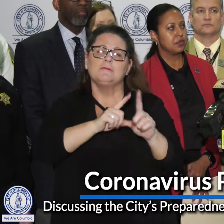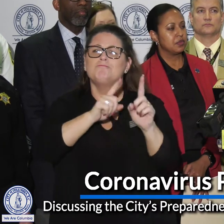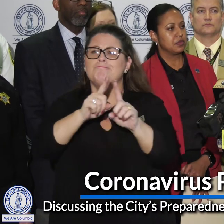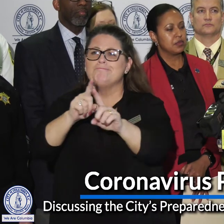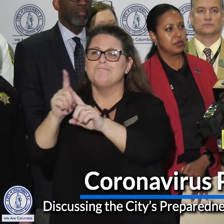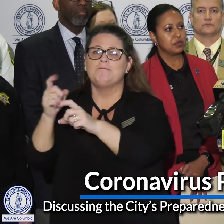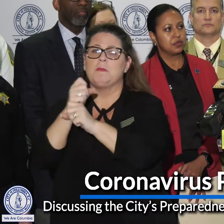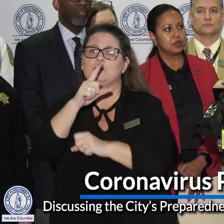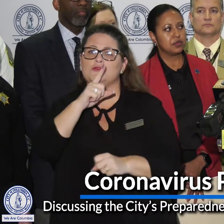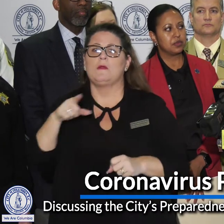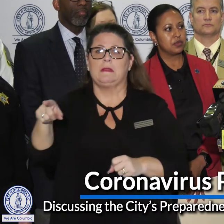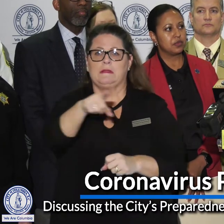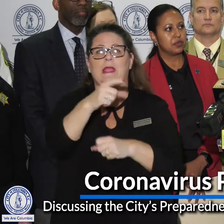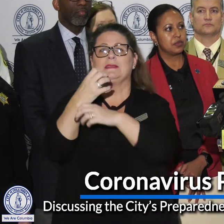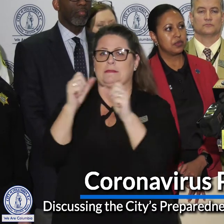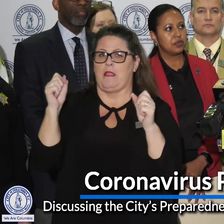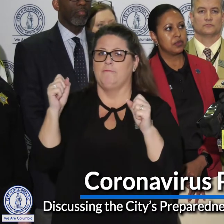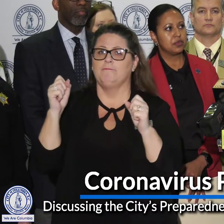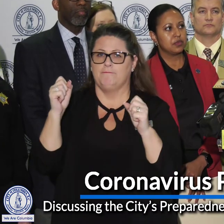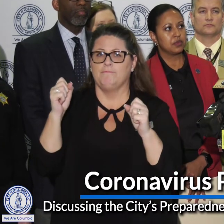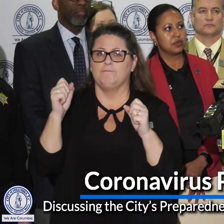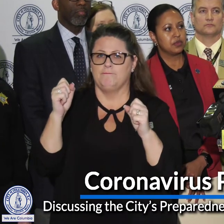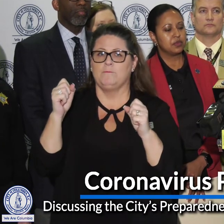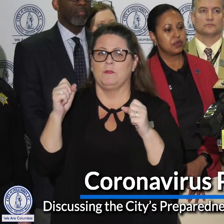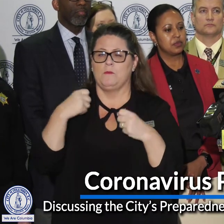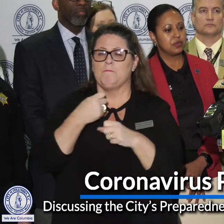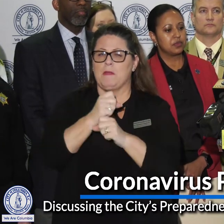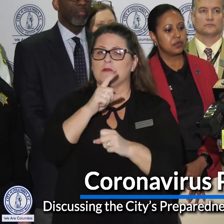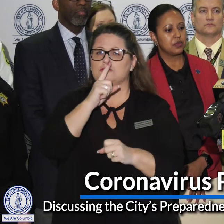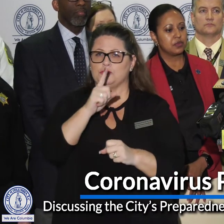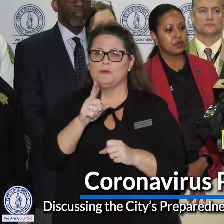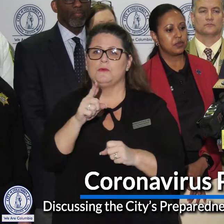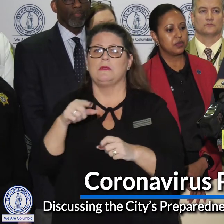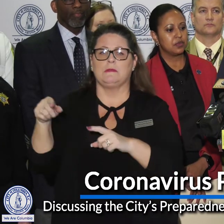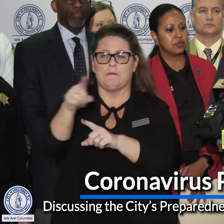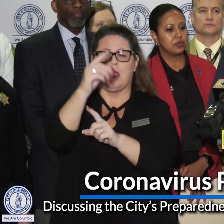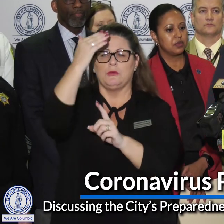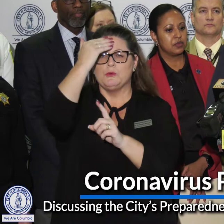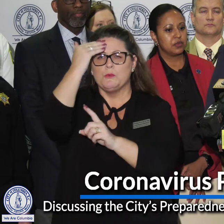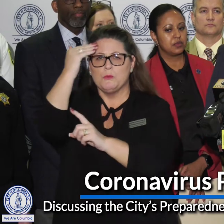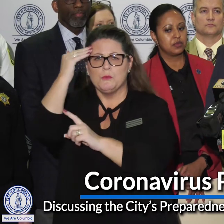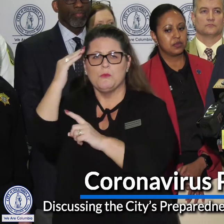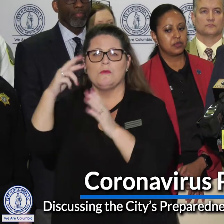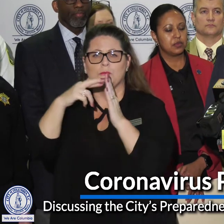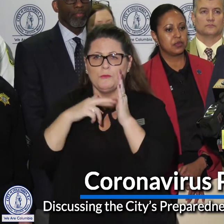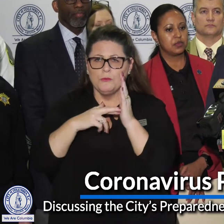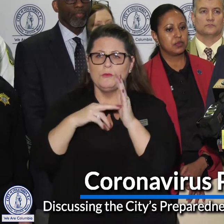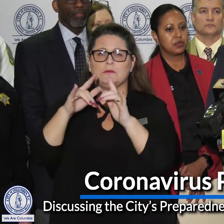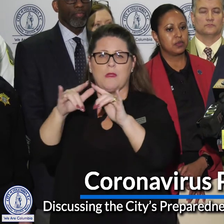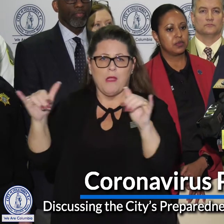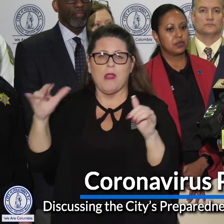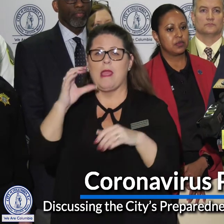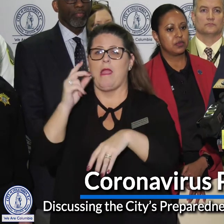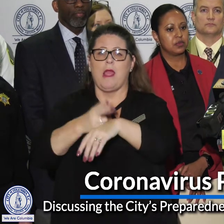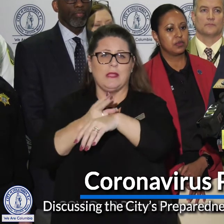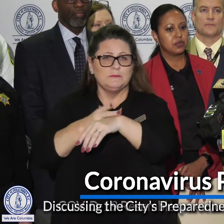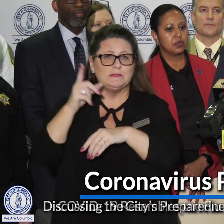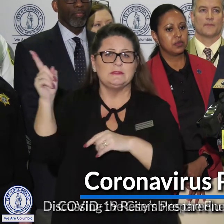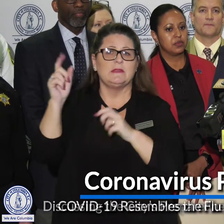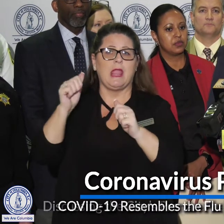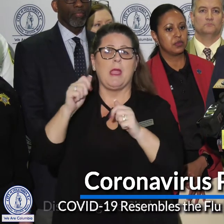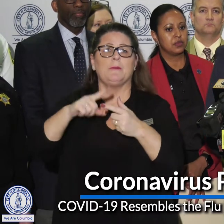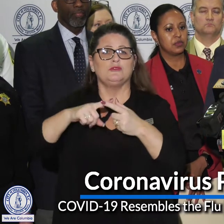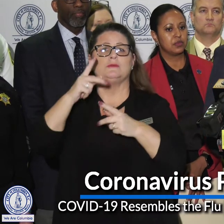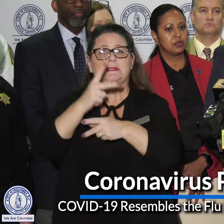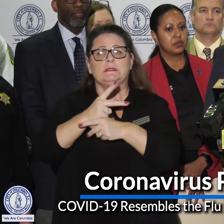to make sure that we're safe, that we have systems in place to make sure that our public institutions are able to continue